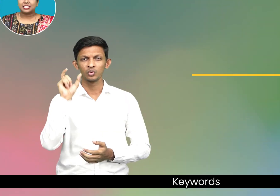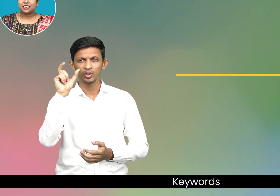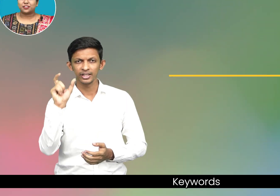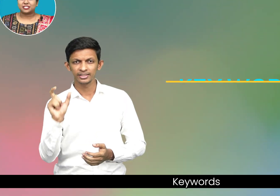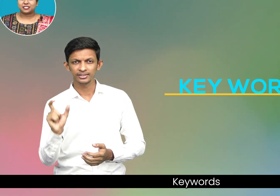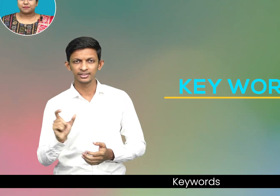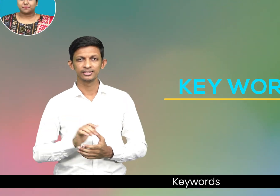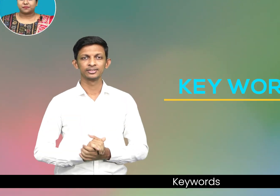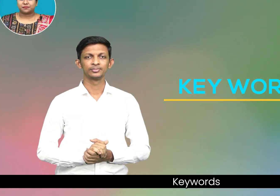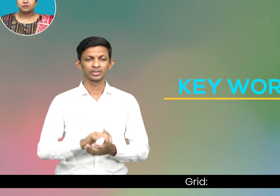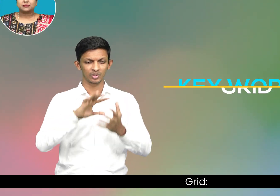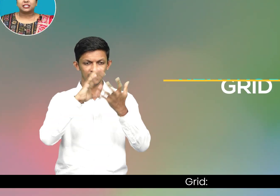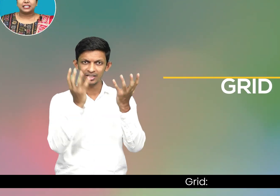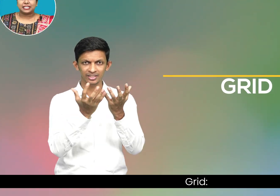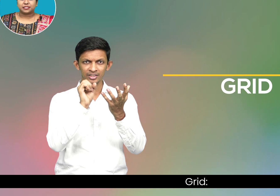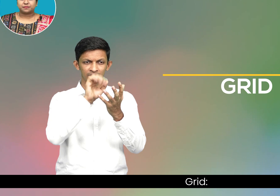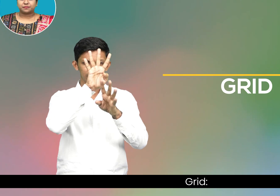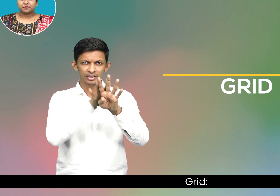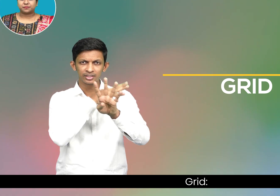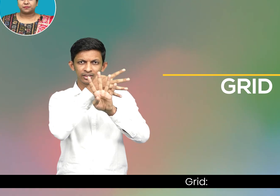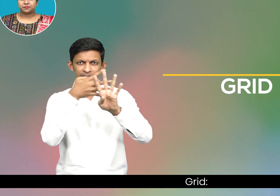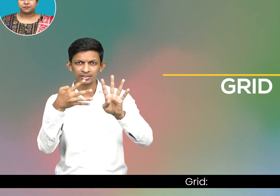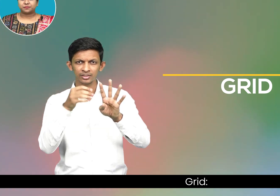Keywords. Grid.